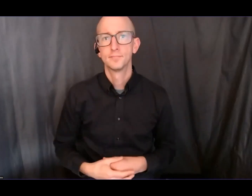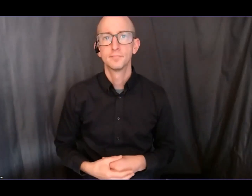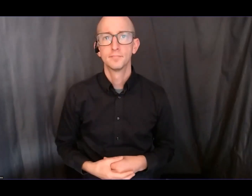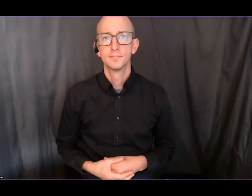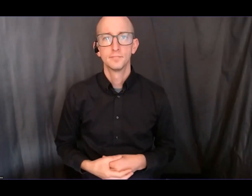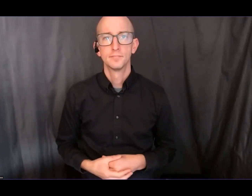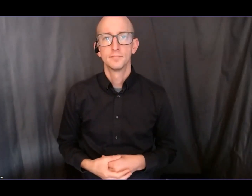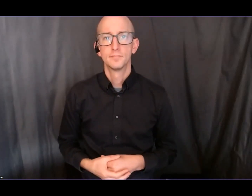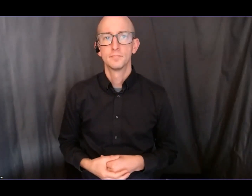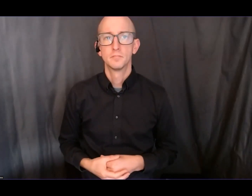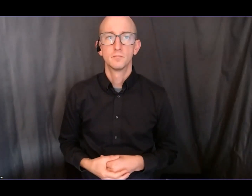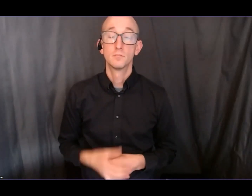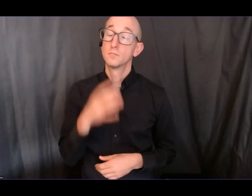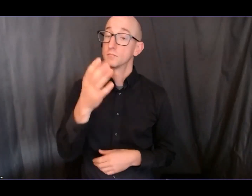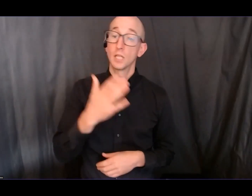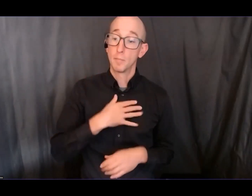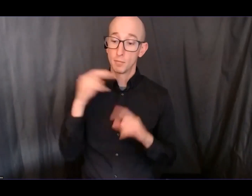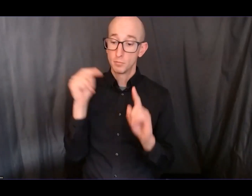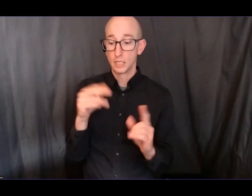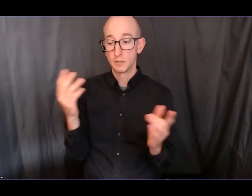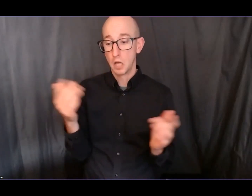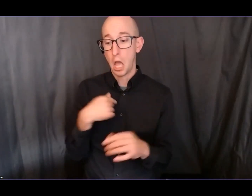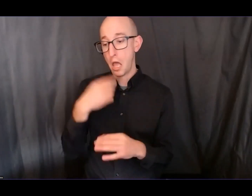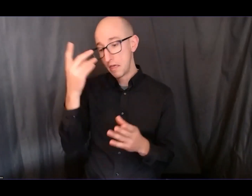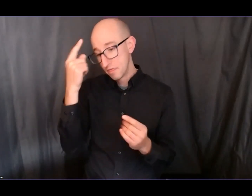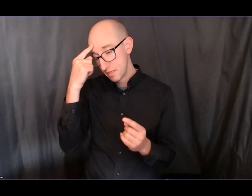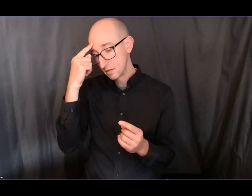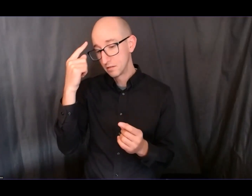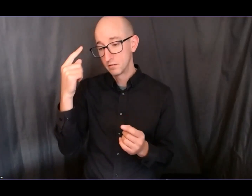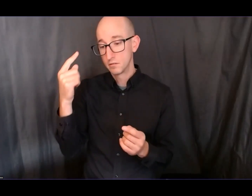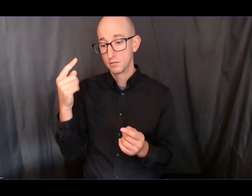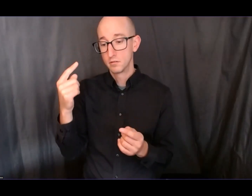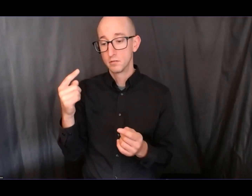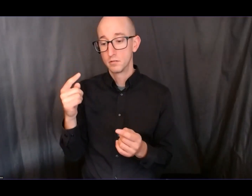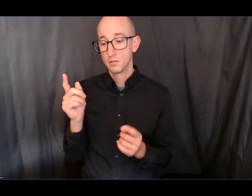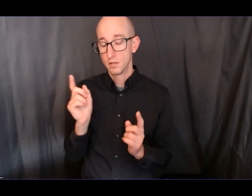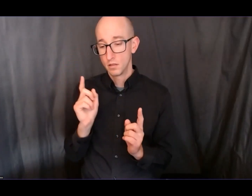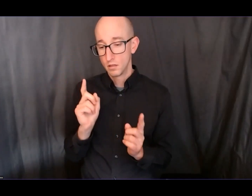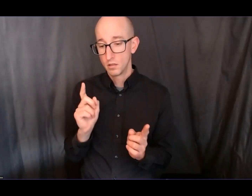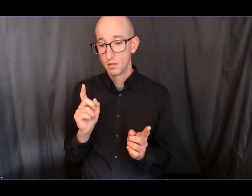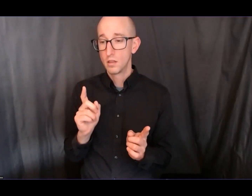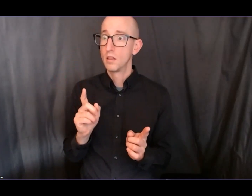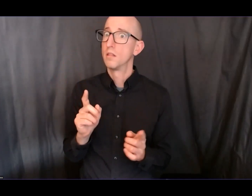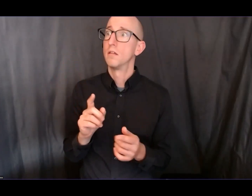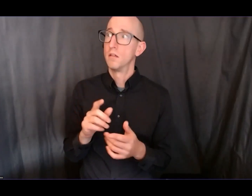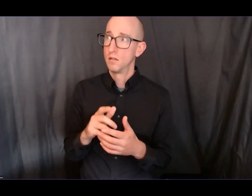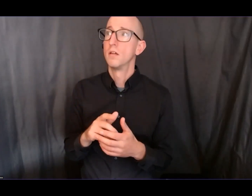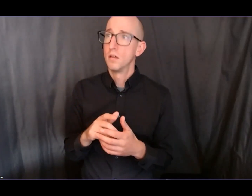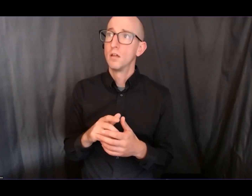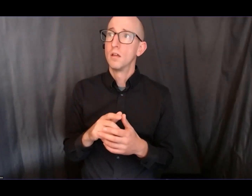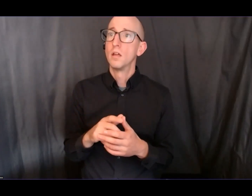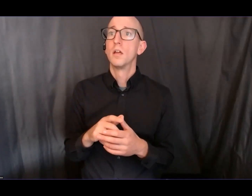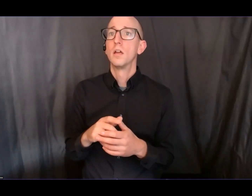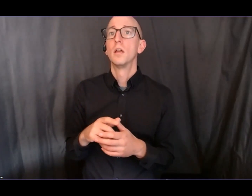And I'll just say from my perspective, I think there are a lot of different ways that a Justice